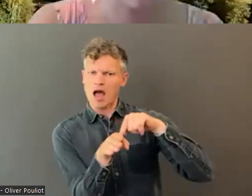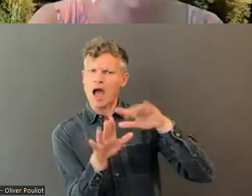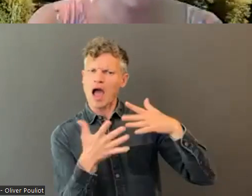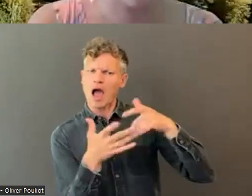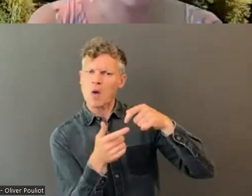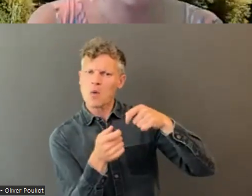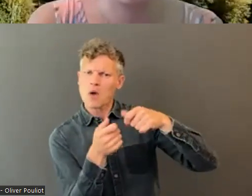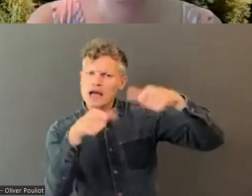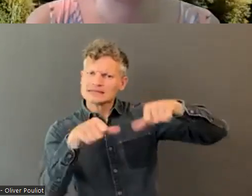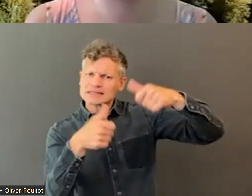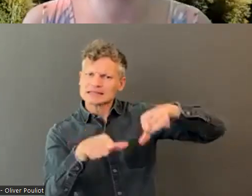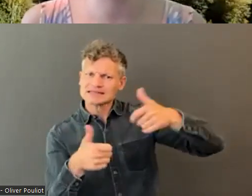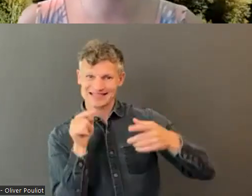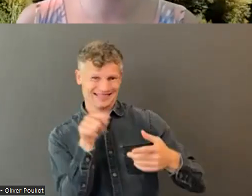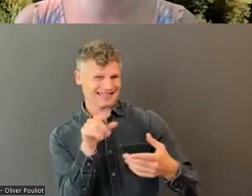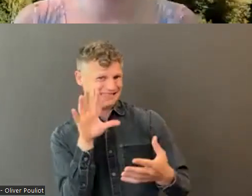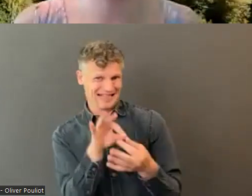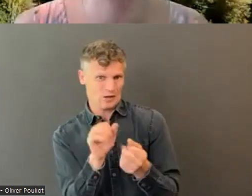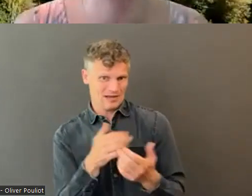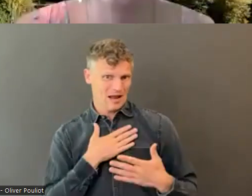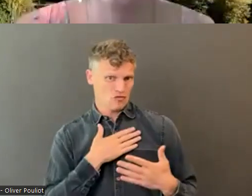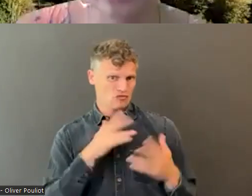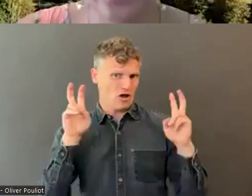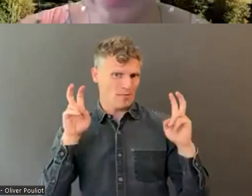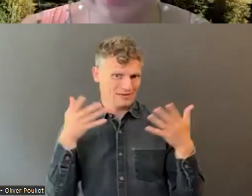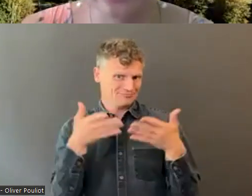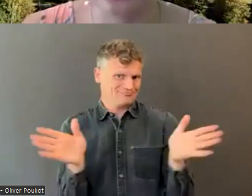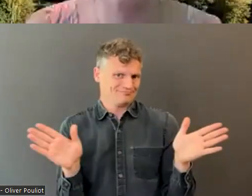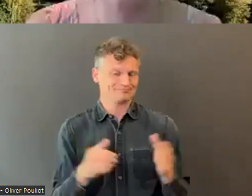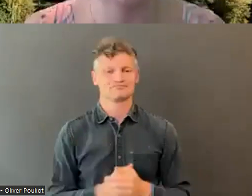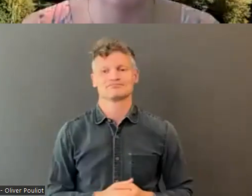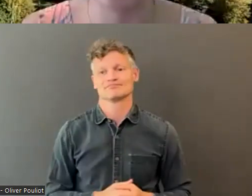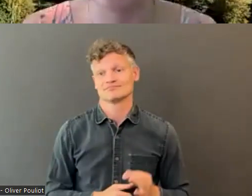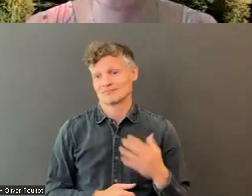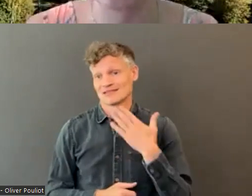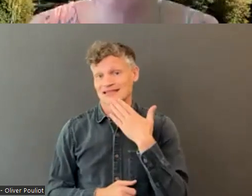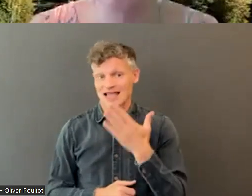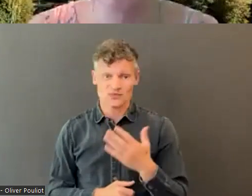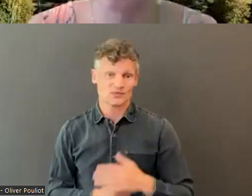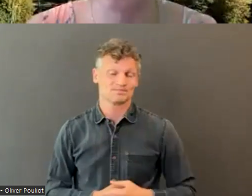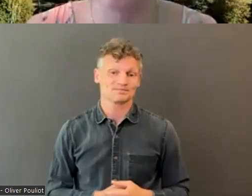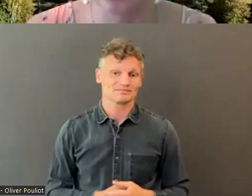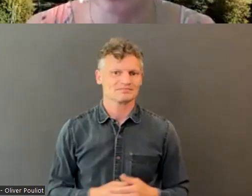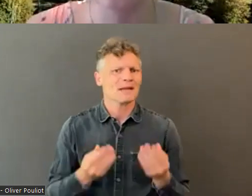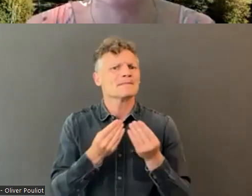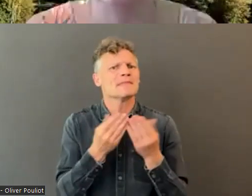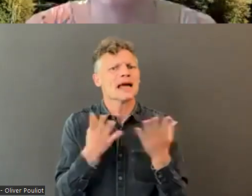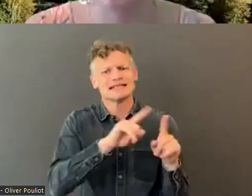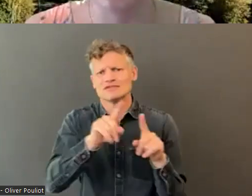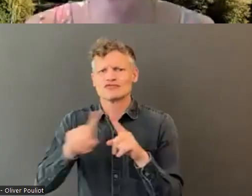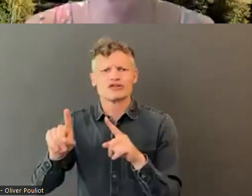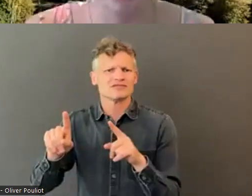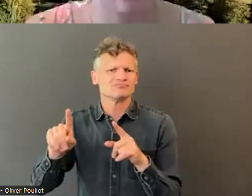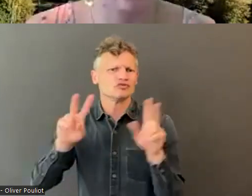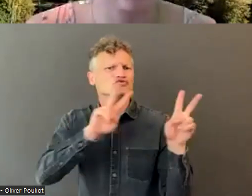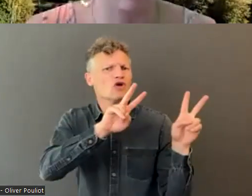conversation. How exactly do you assess that? Yeah, thank you for this question. It's a lot of different areas that we've already discussed, but concretely for the